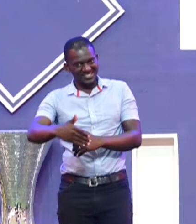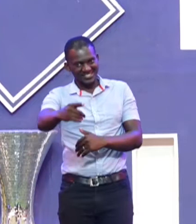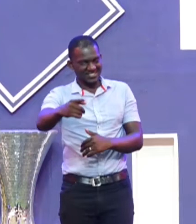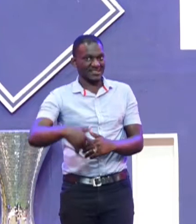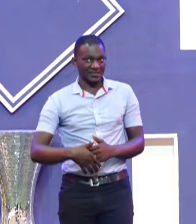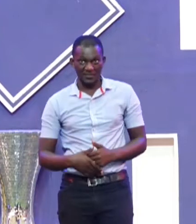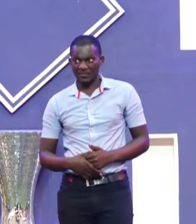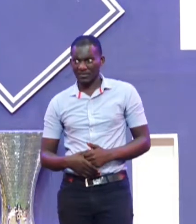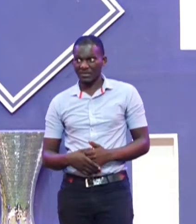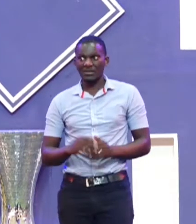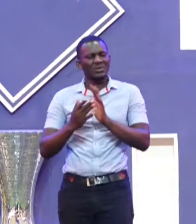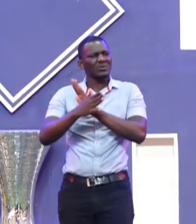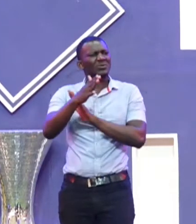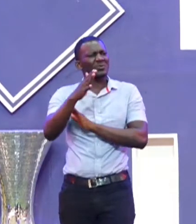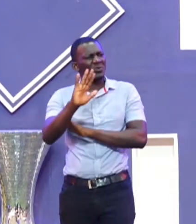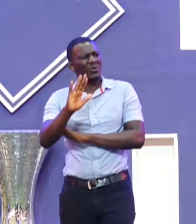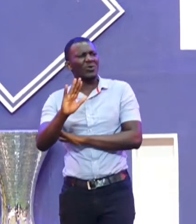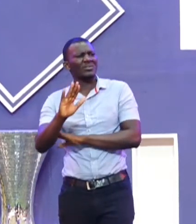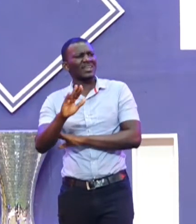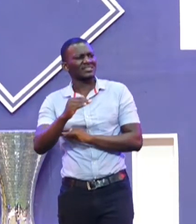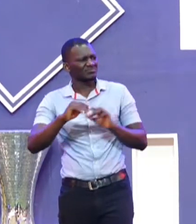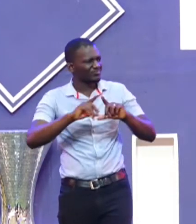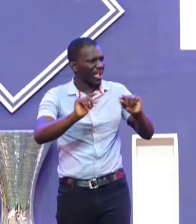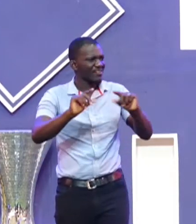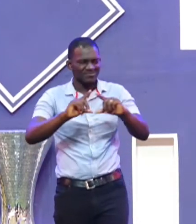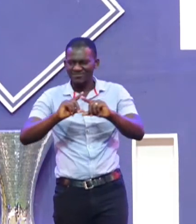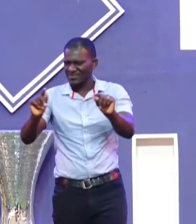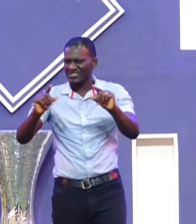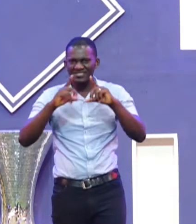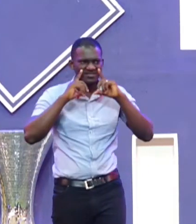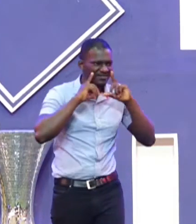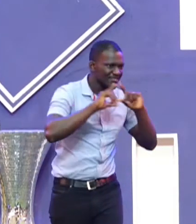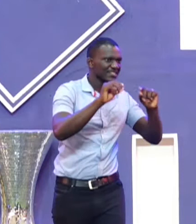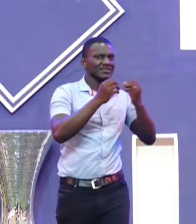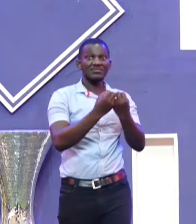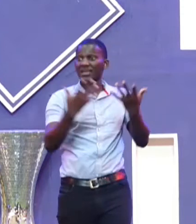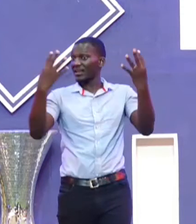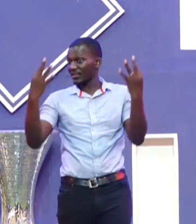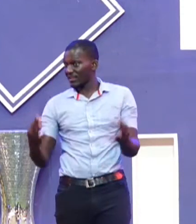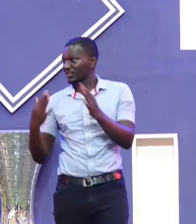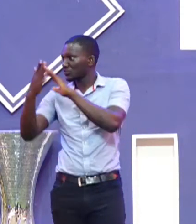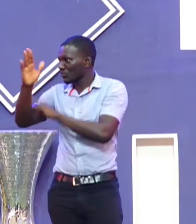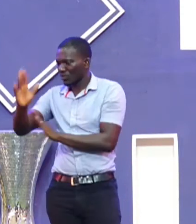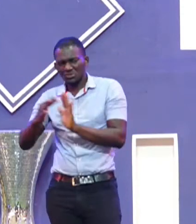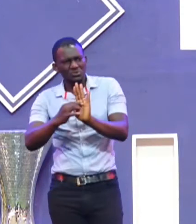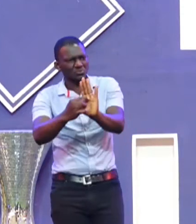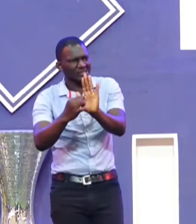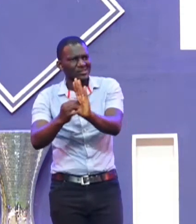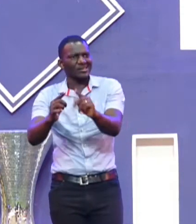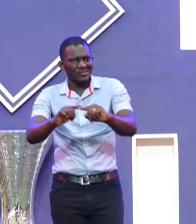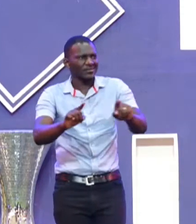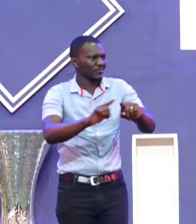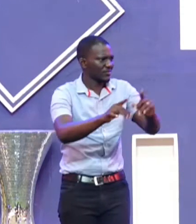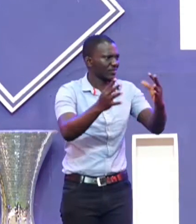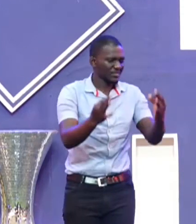this week has been mukama going on, byabadde akasuka gye tuli. A lot that has been brought to us binji by the mukama Lord. Byagenze nga asongako. And the Lord has